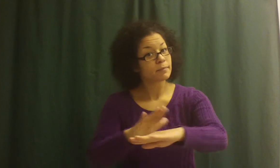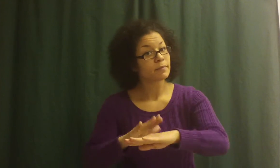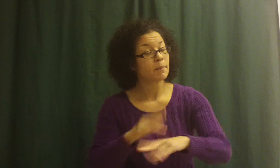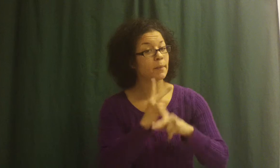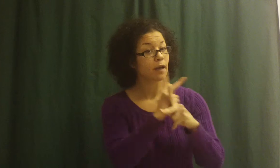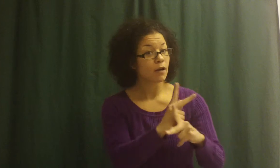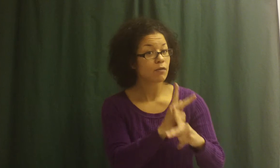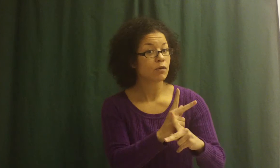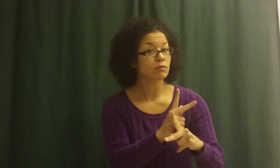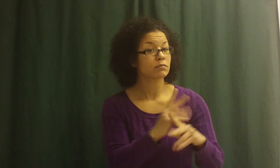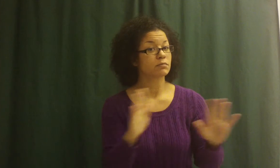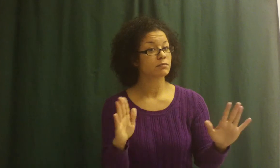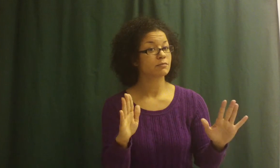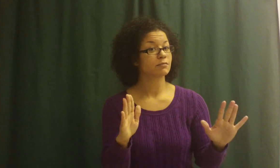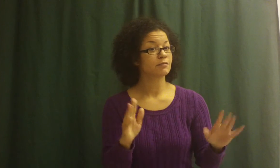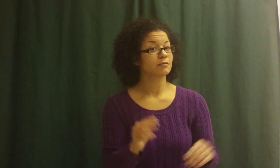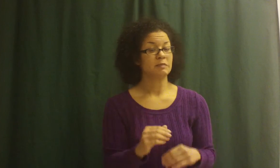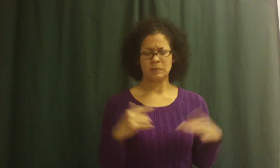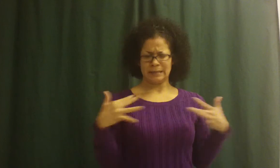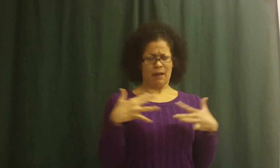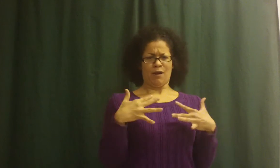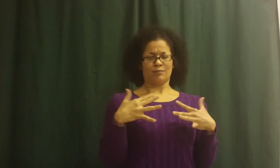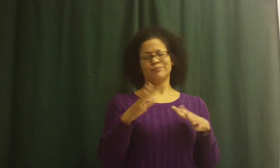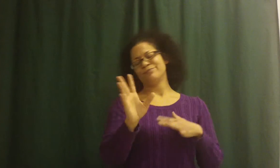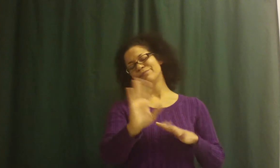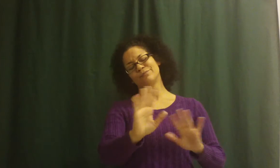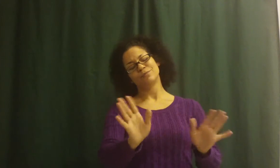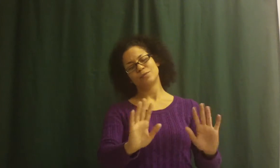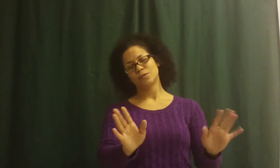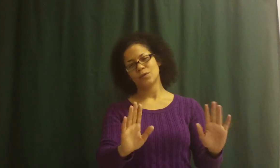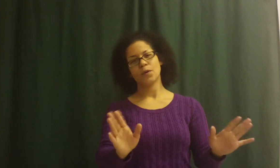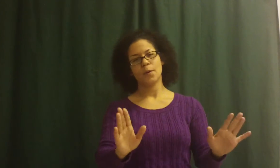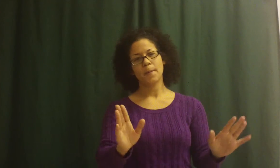it. People drive on it all the time and are quite successful.